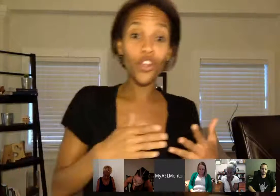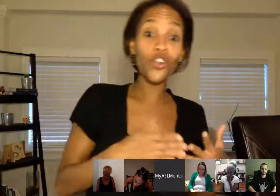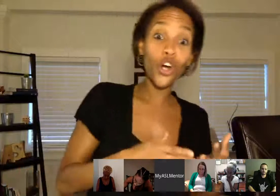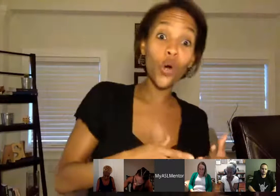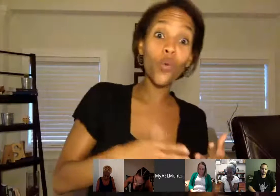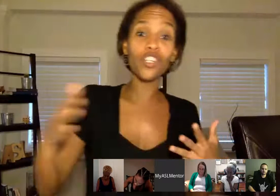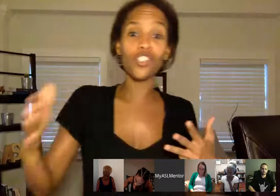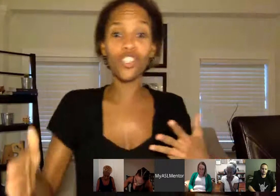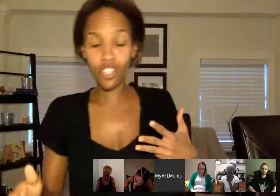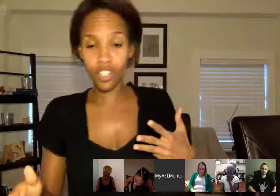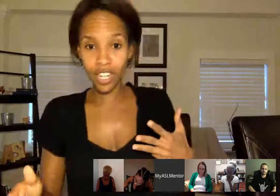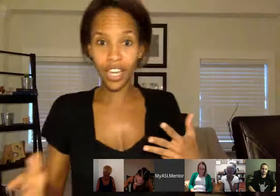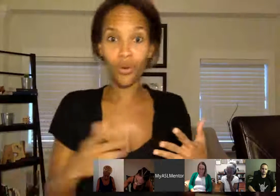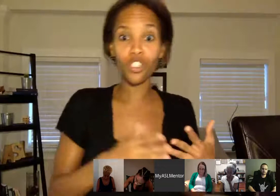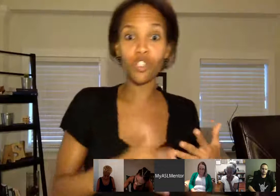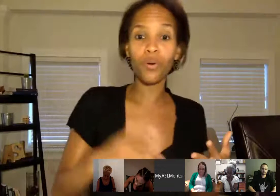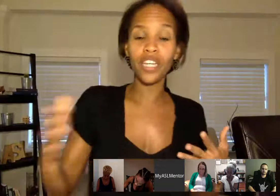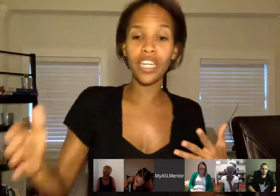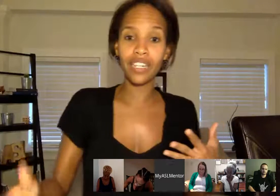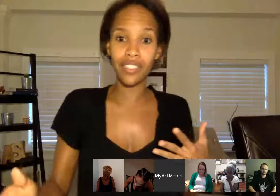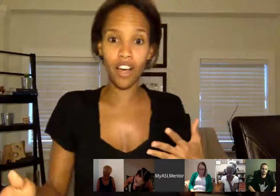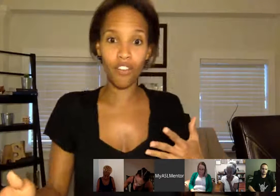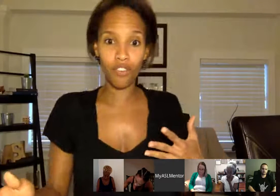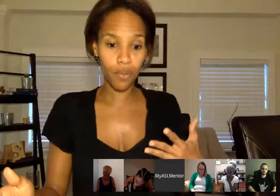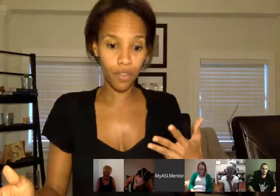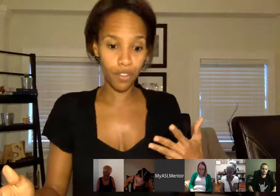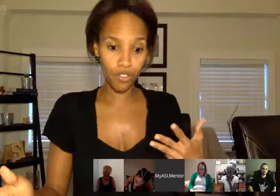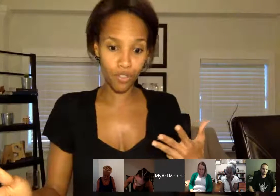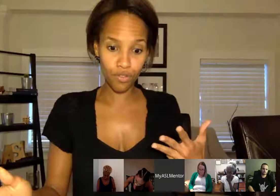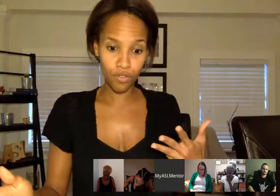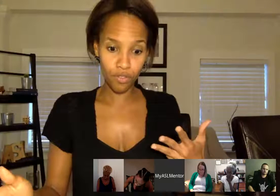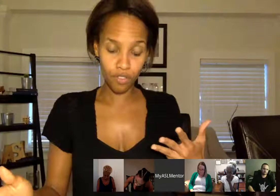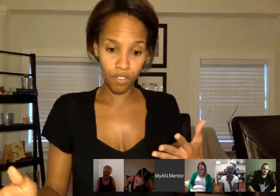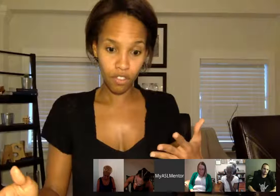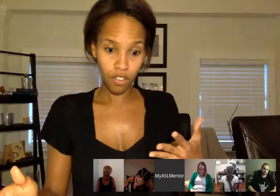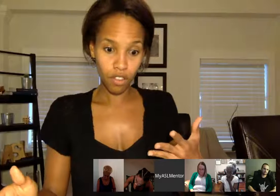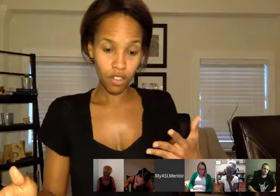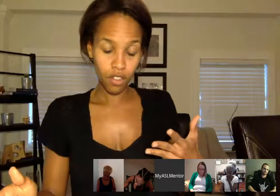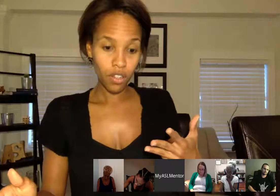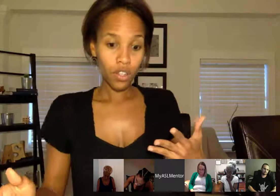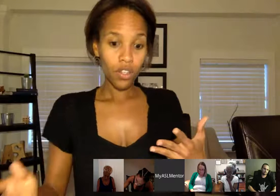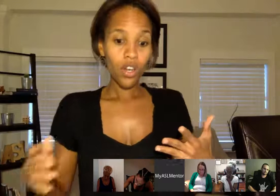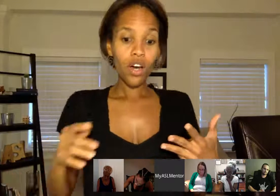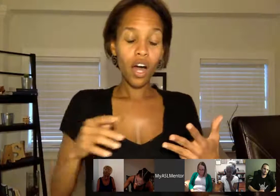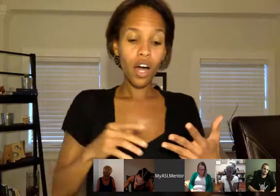ASL, know what it should look like in order to put it into that other language.